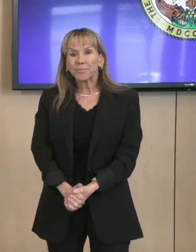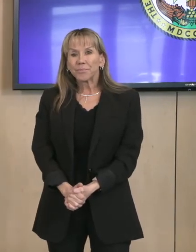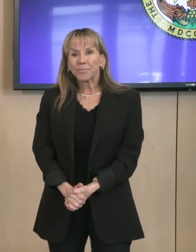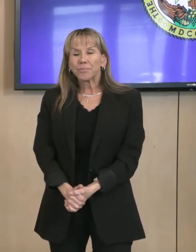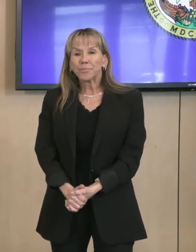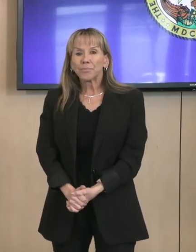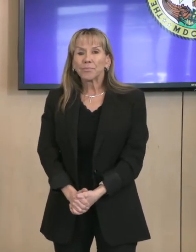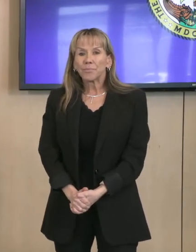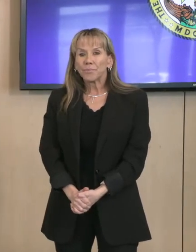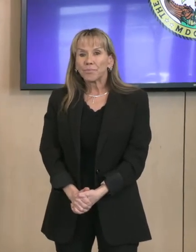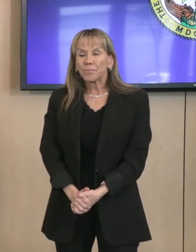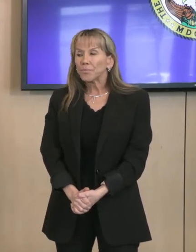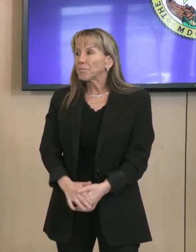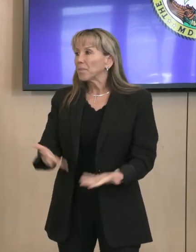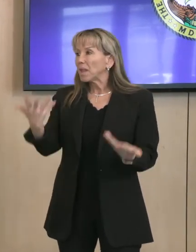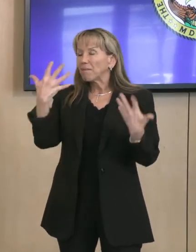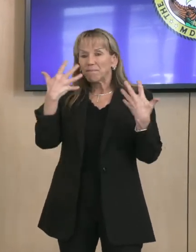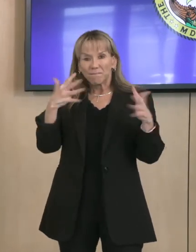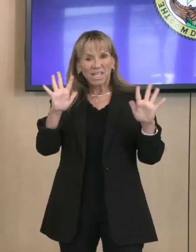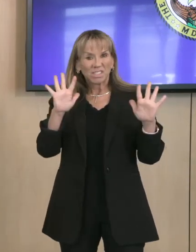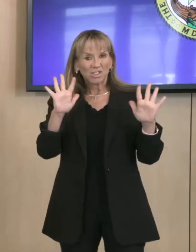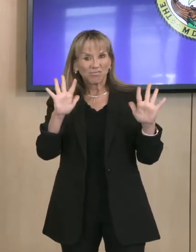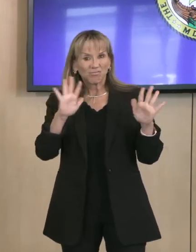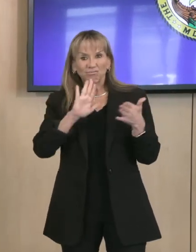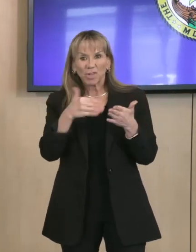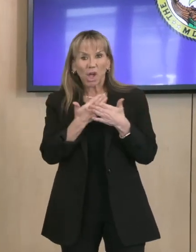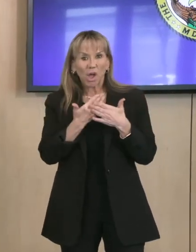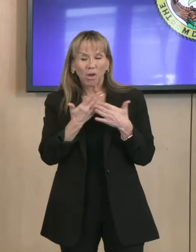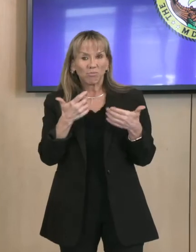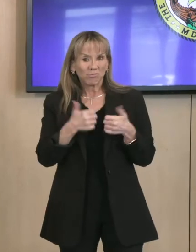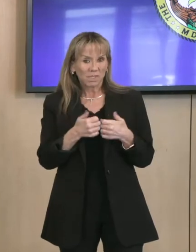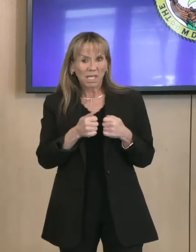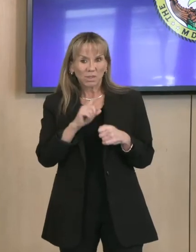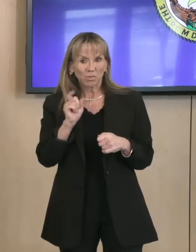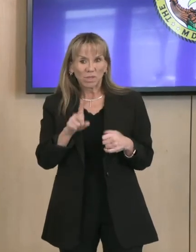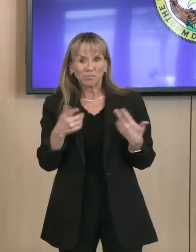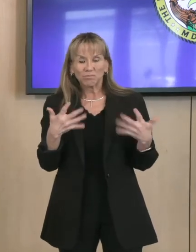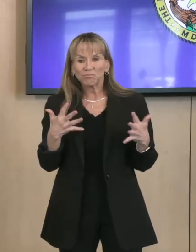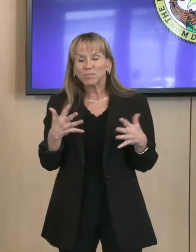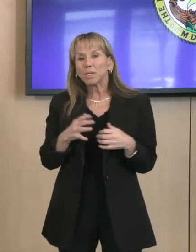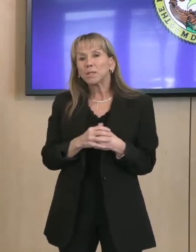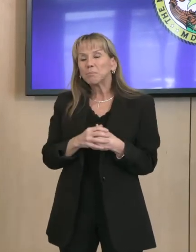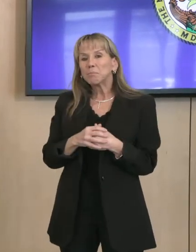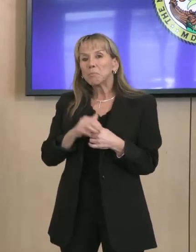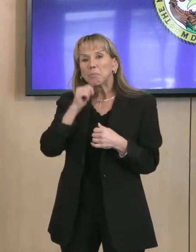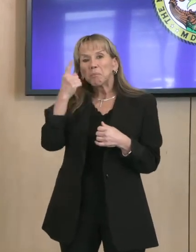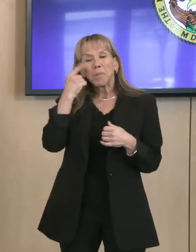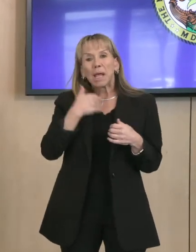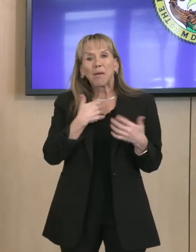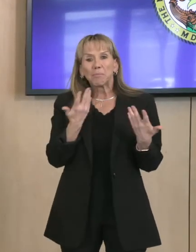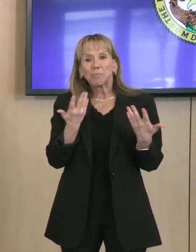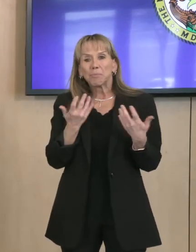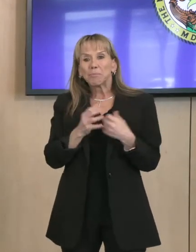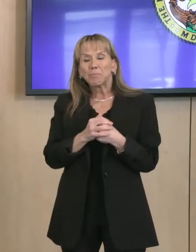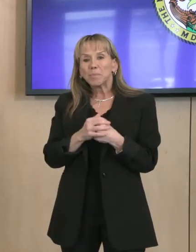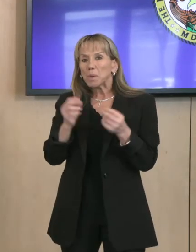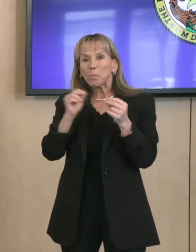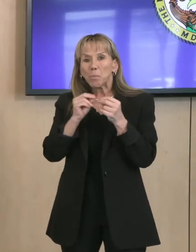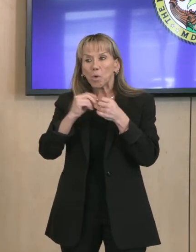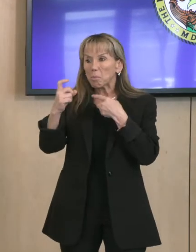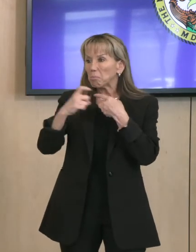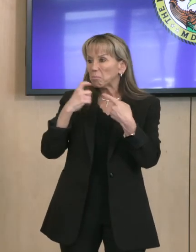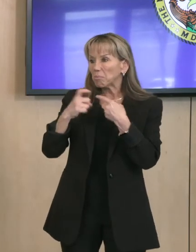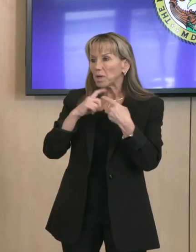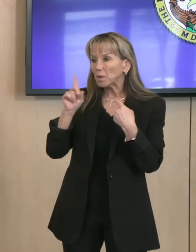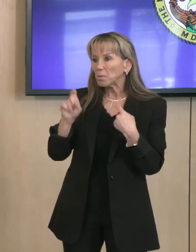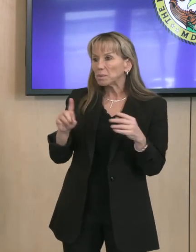Okay. I believe that completes all of our text questions. I don't think we have any additional call-in